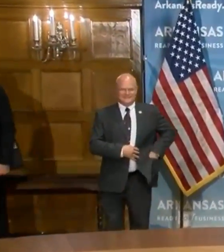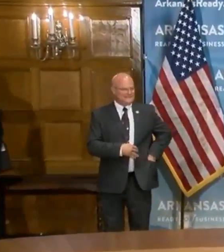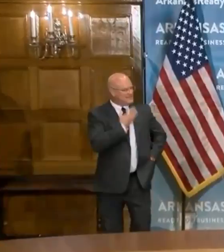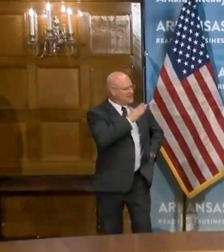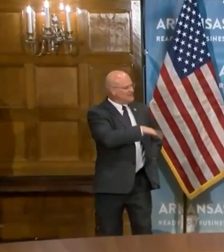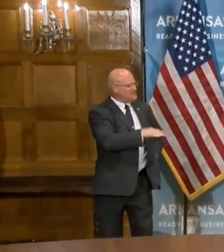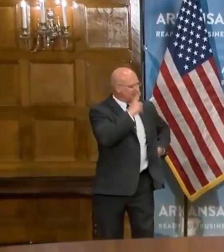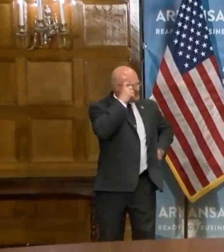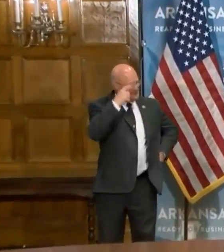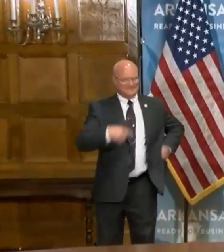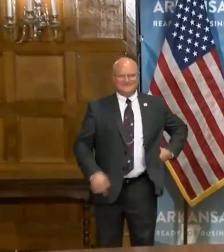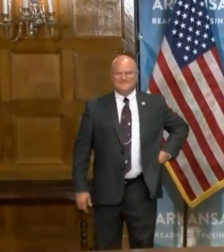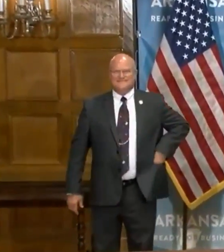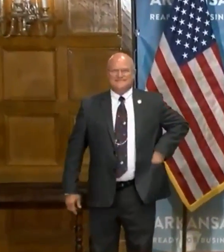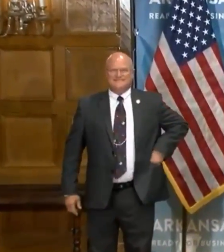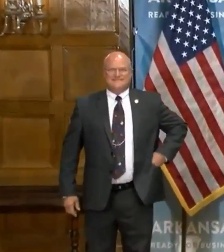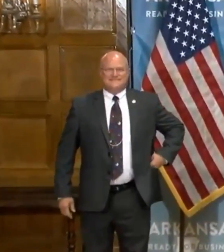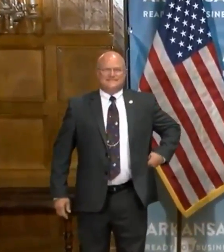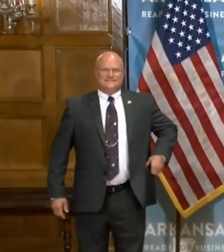Good afternoon, Eddie.